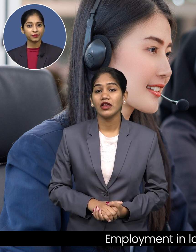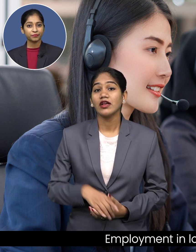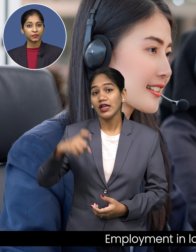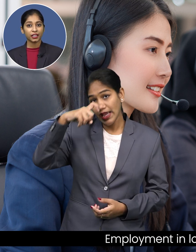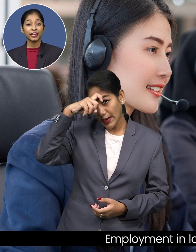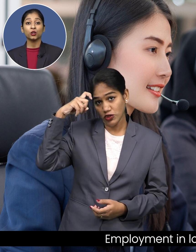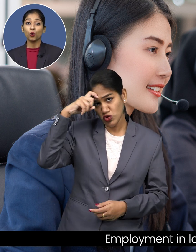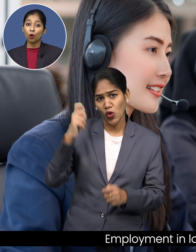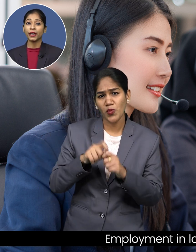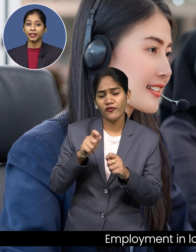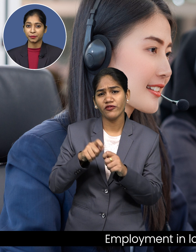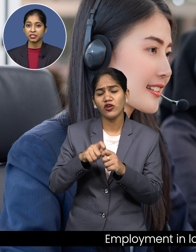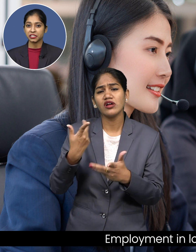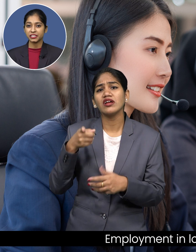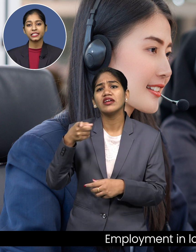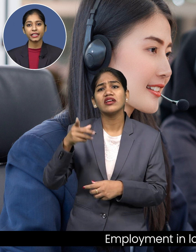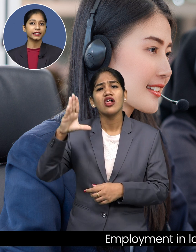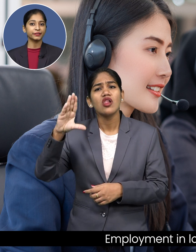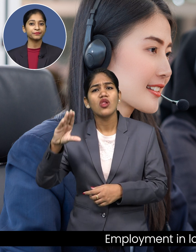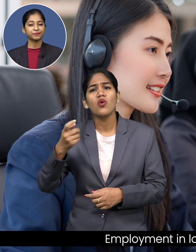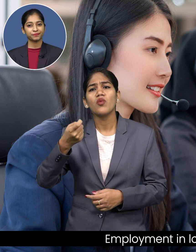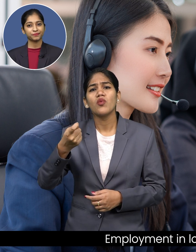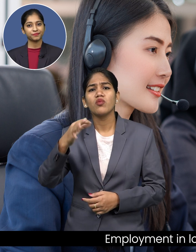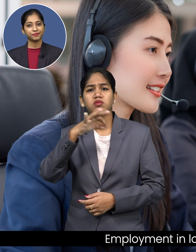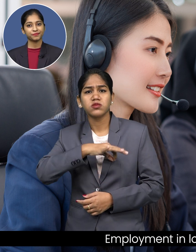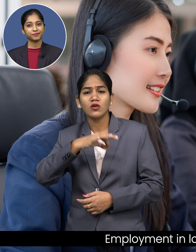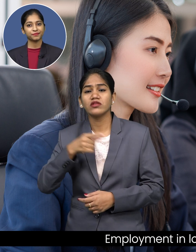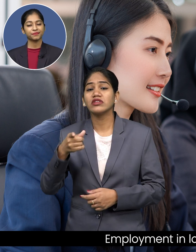Employment in low-income service sector.